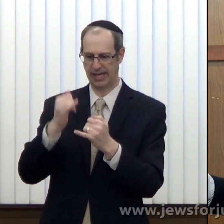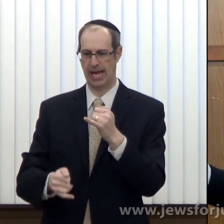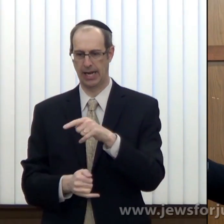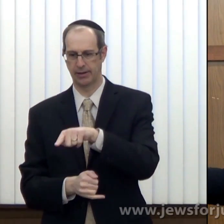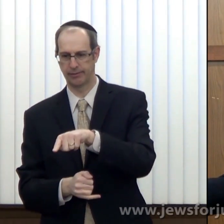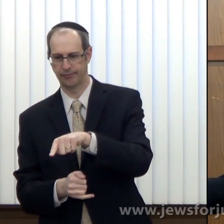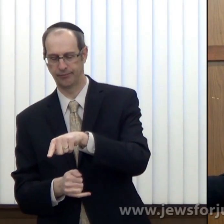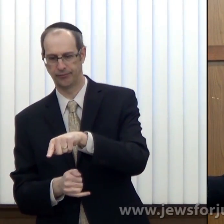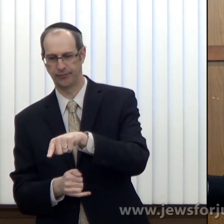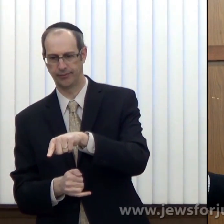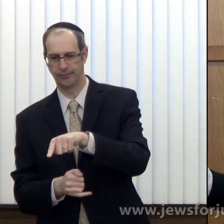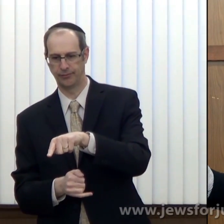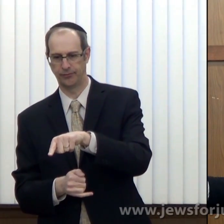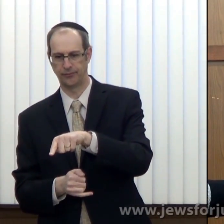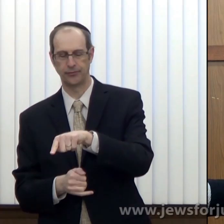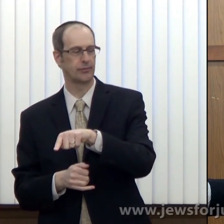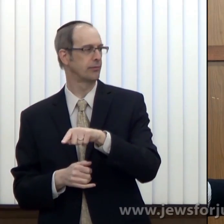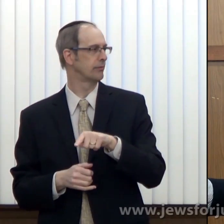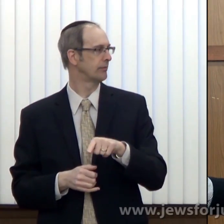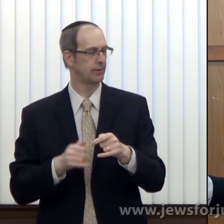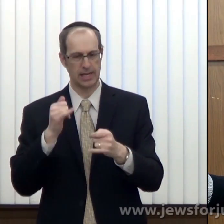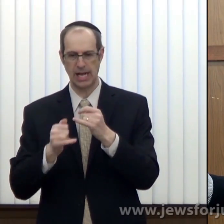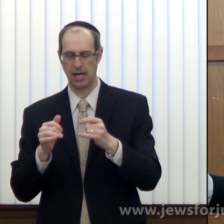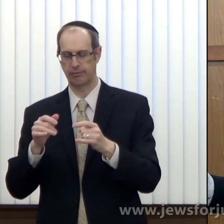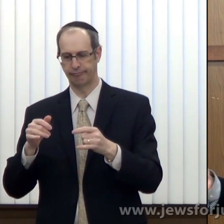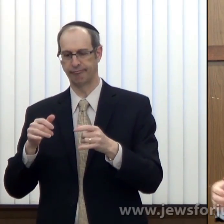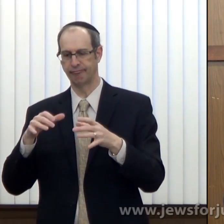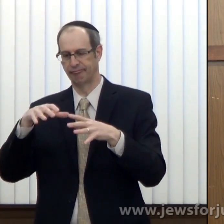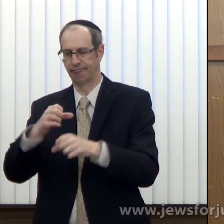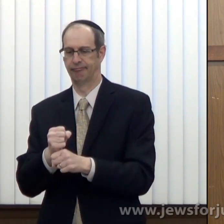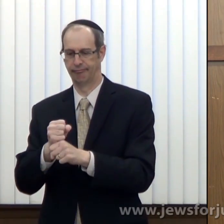a concordancia, a concordance.